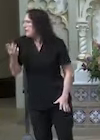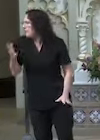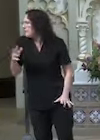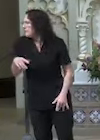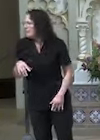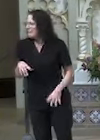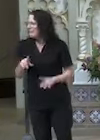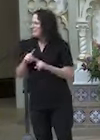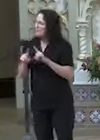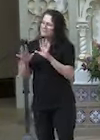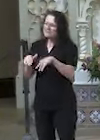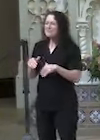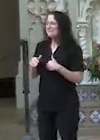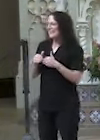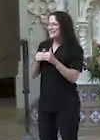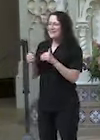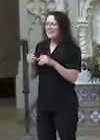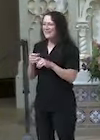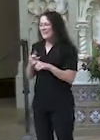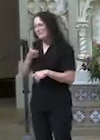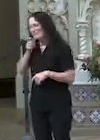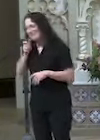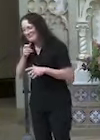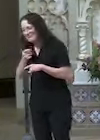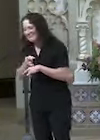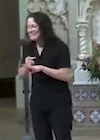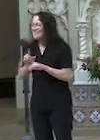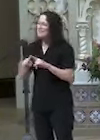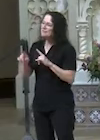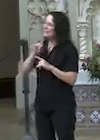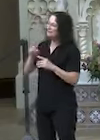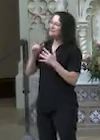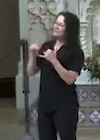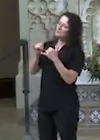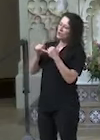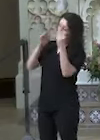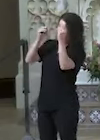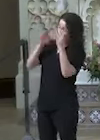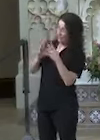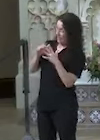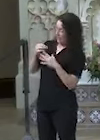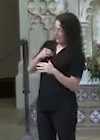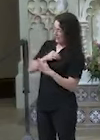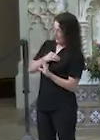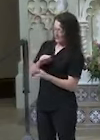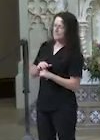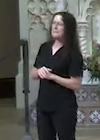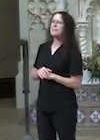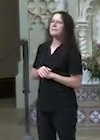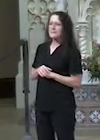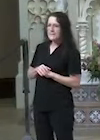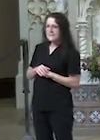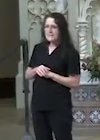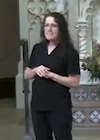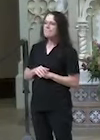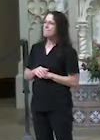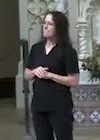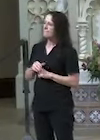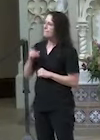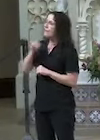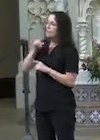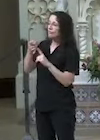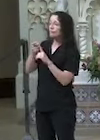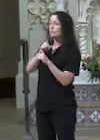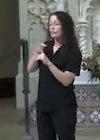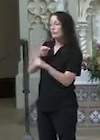with one of the current faculty members, okay? And he was from